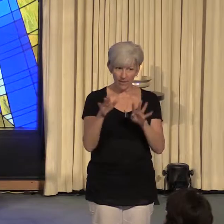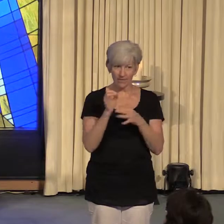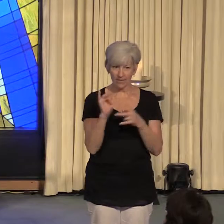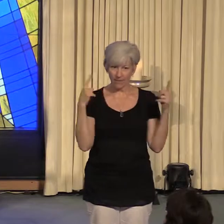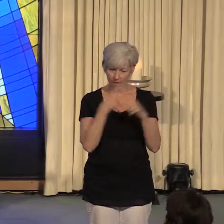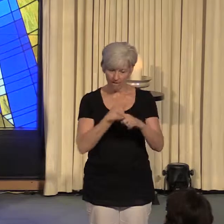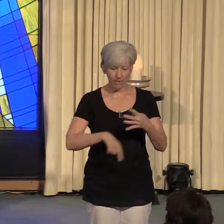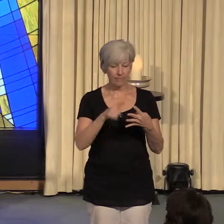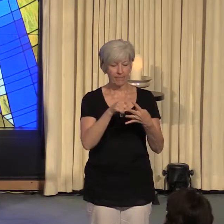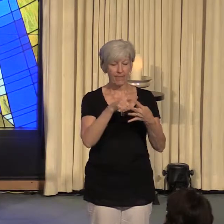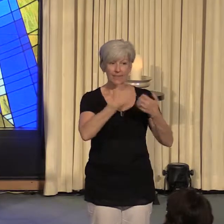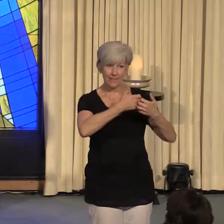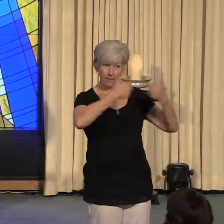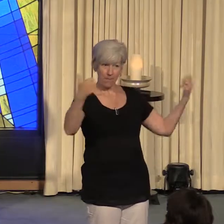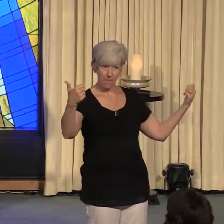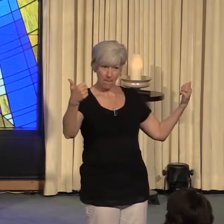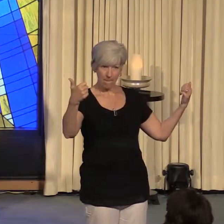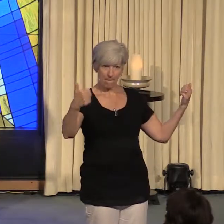separation,